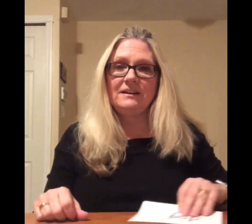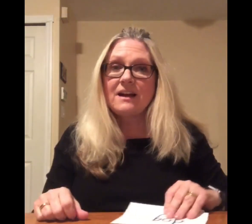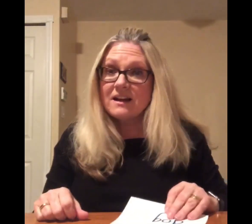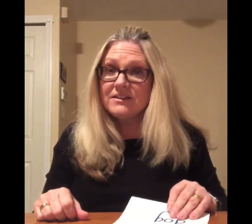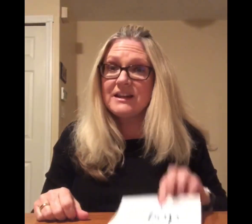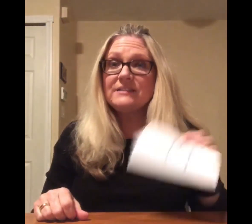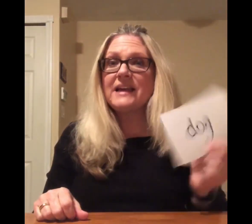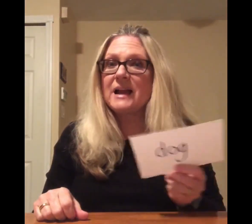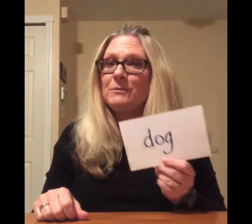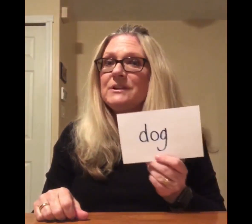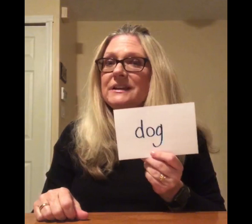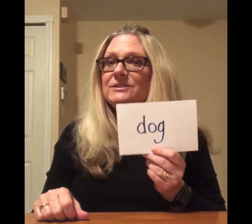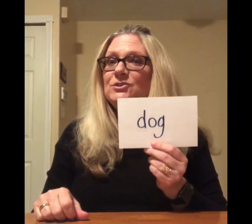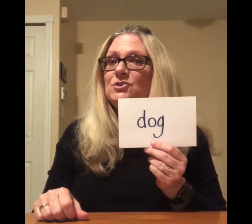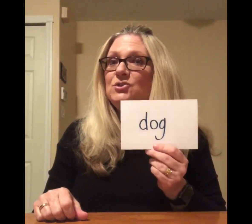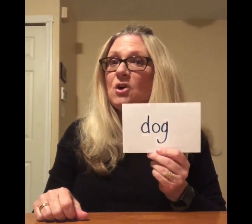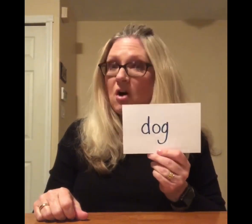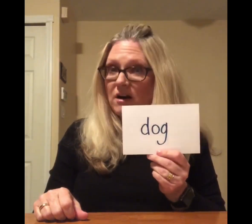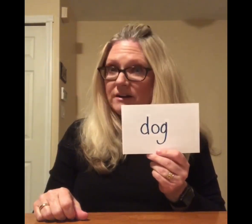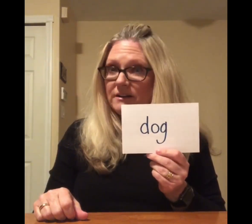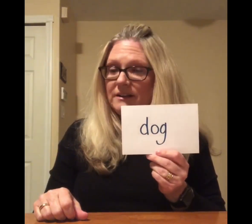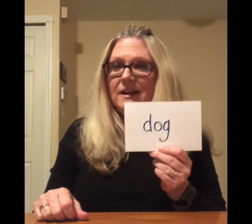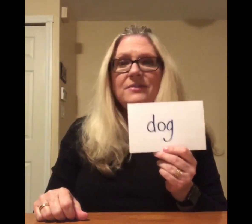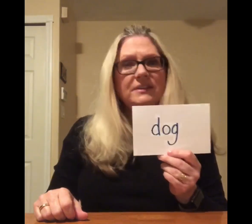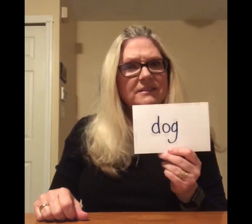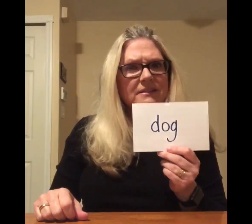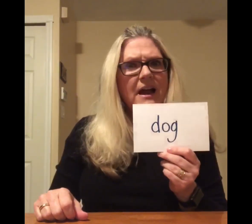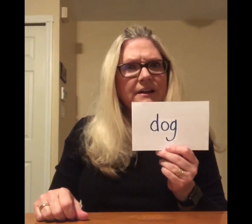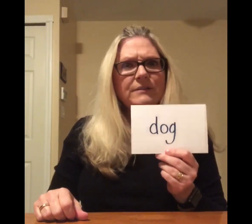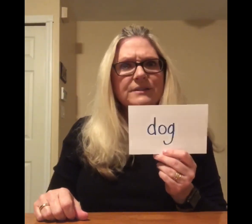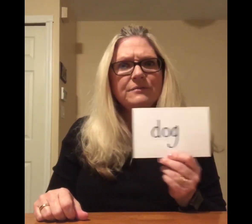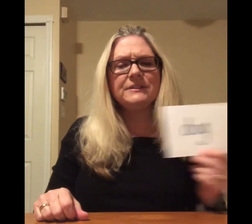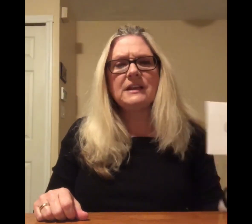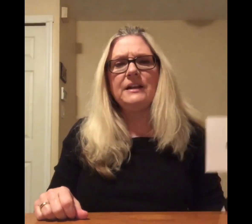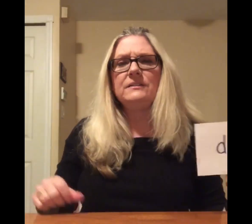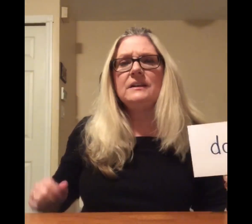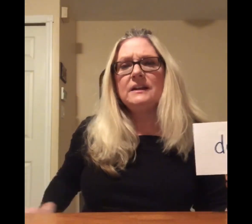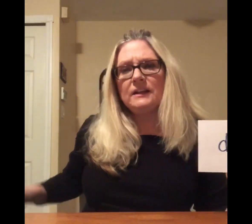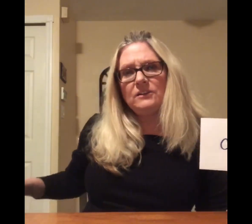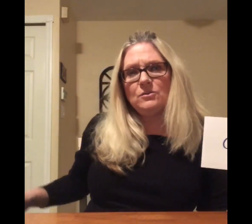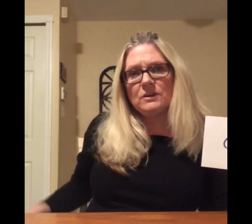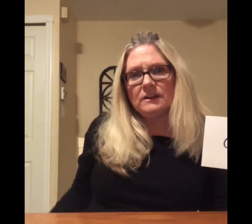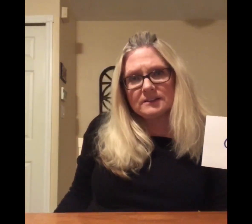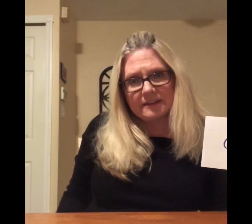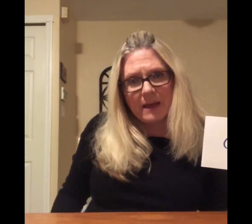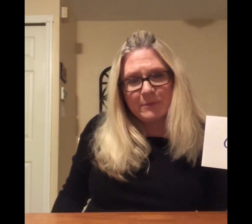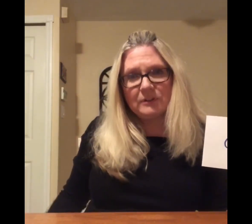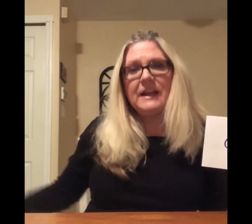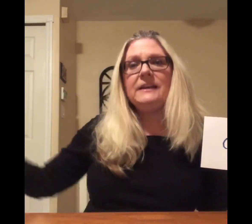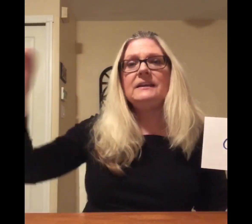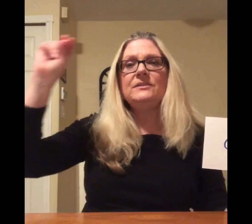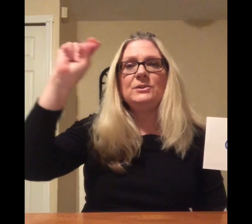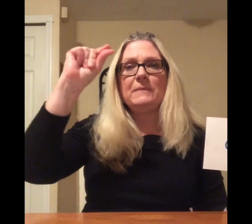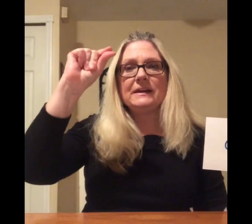The next animal is dog. This is kind of a different sign. You slap your leg and then you make a